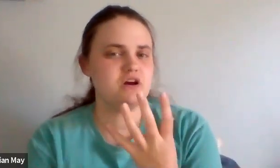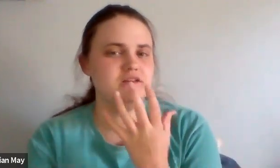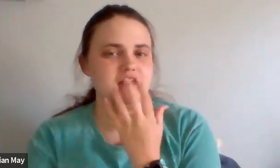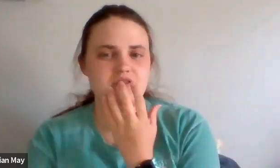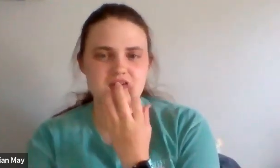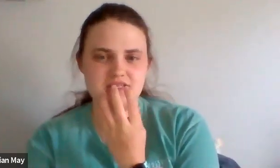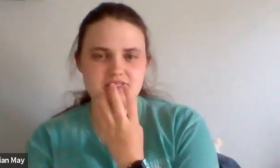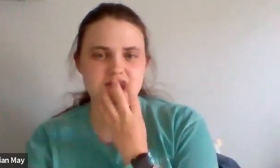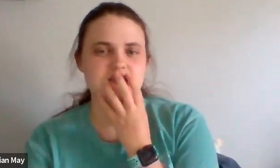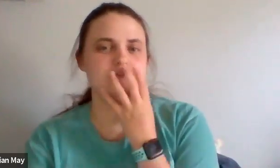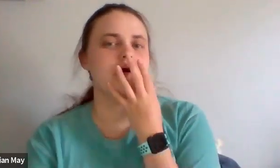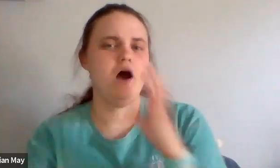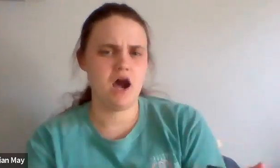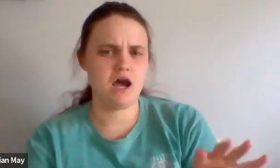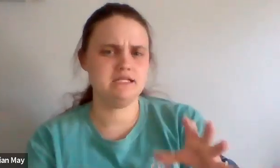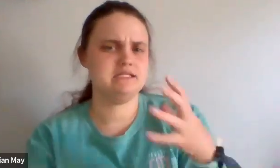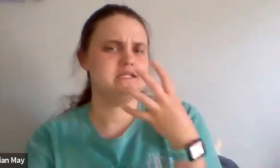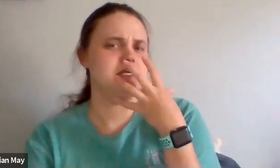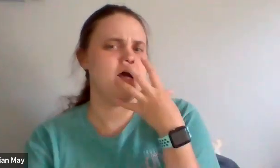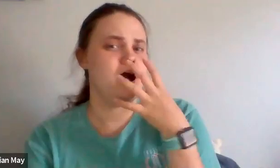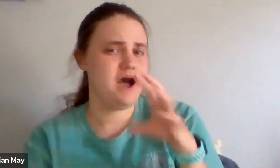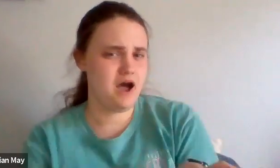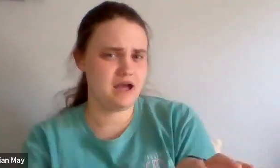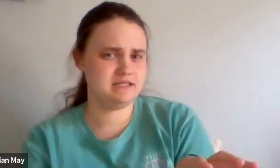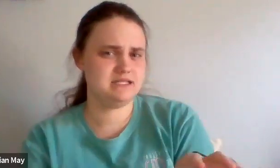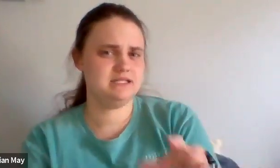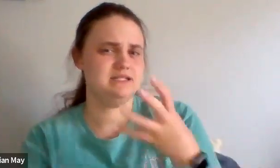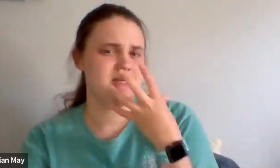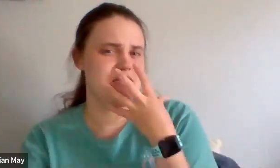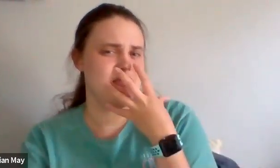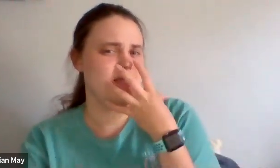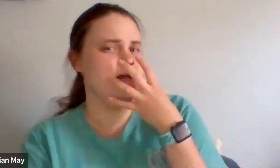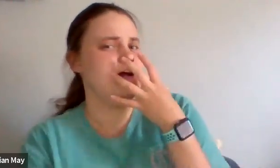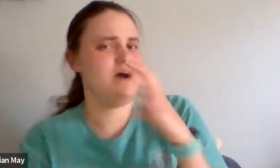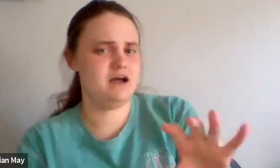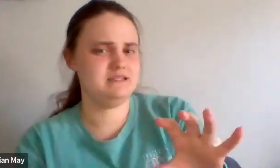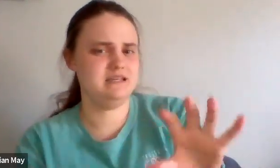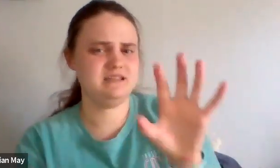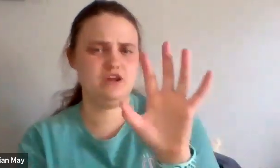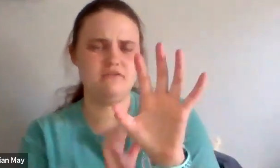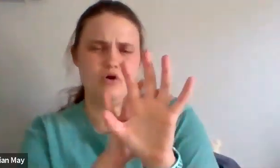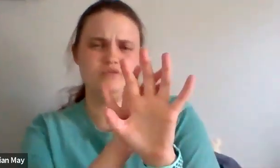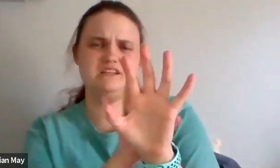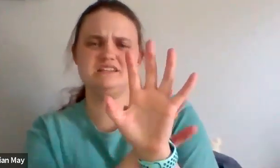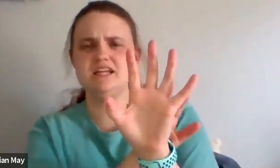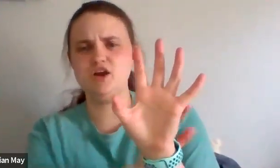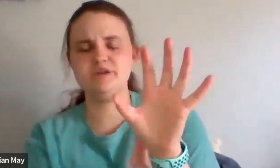start like this and you'll go hot, hot, hot. It's like you have almost like a slightly open